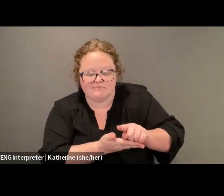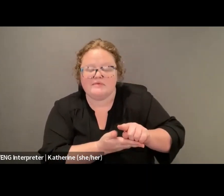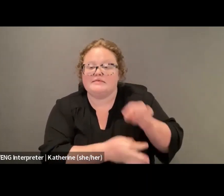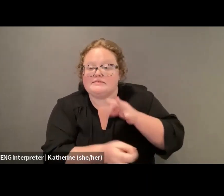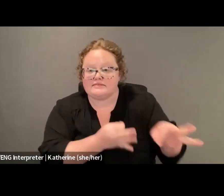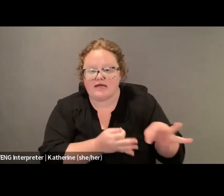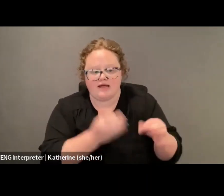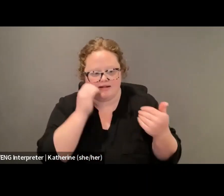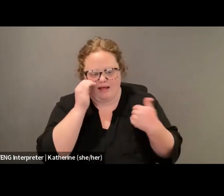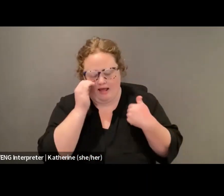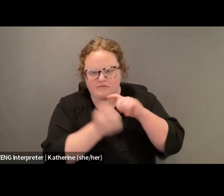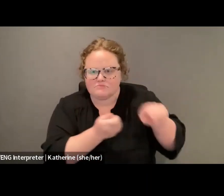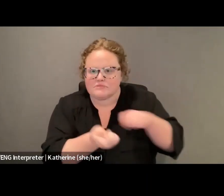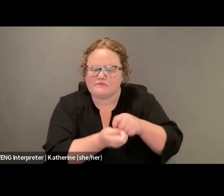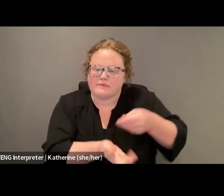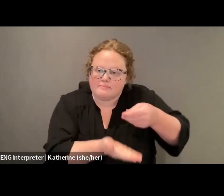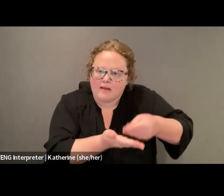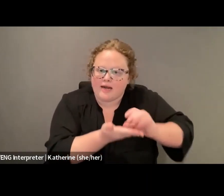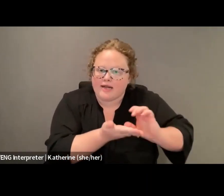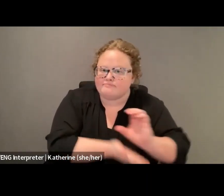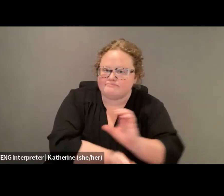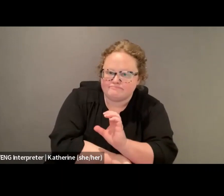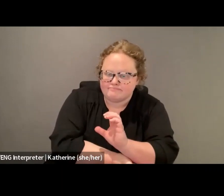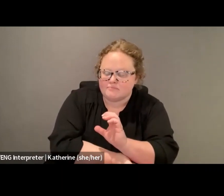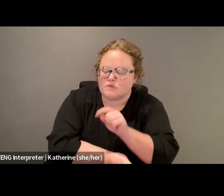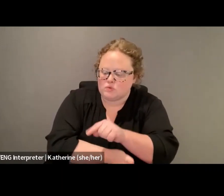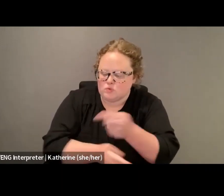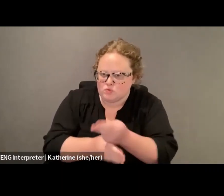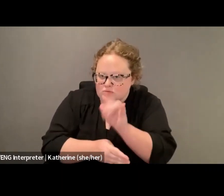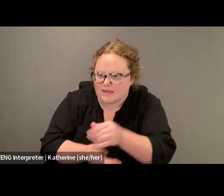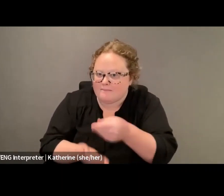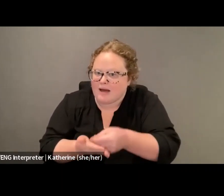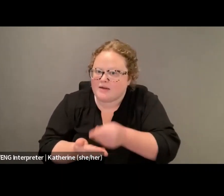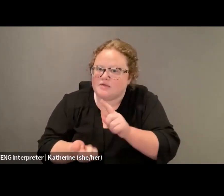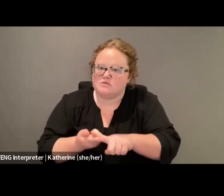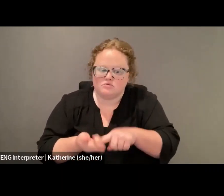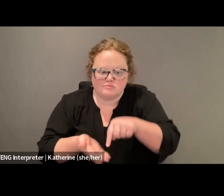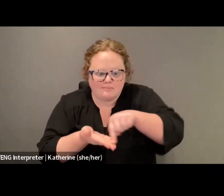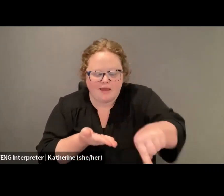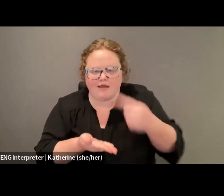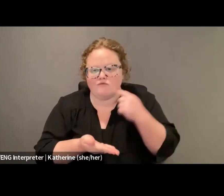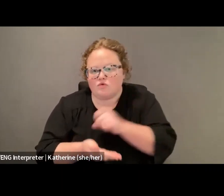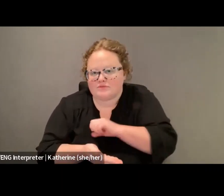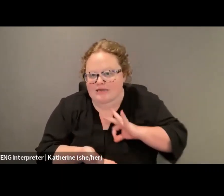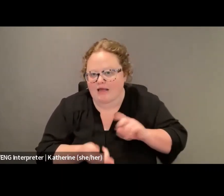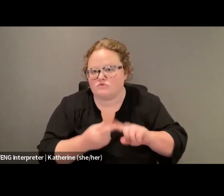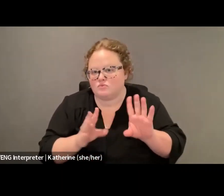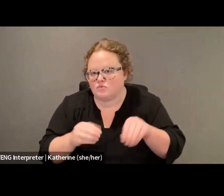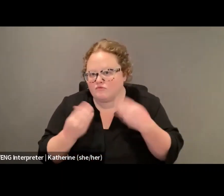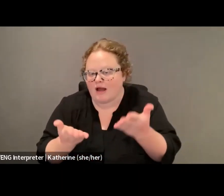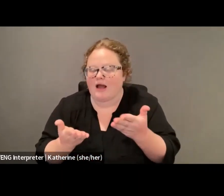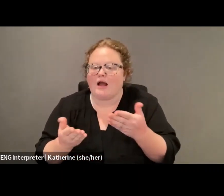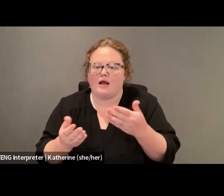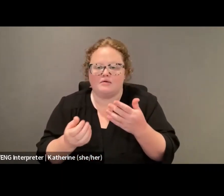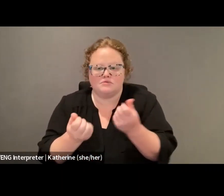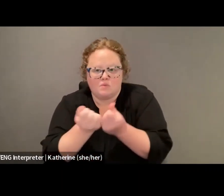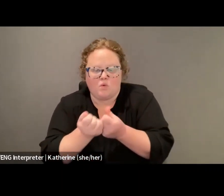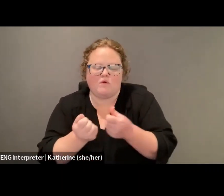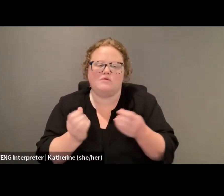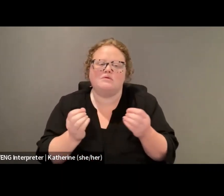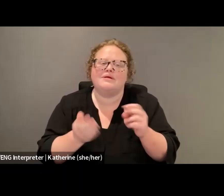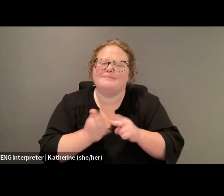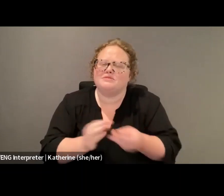to that you can pay your staff to provide personal supports. So there's a little bit more flexibility there because